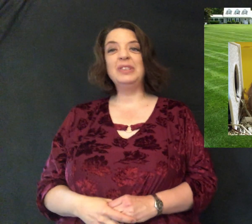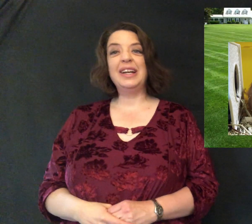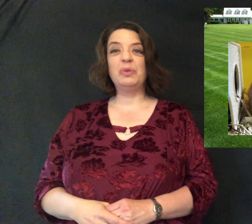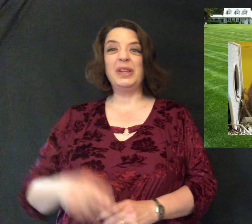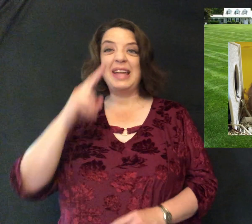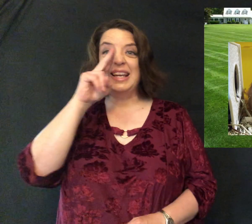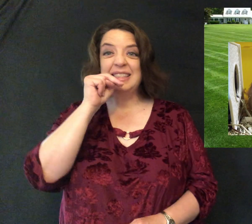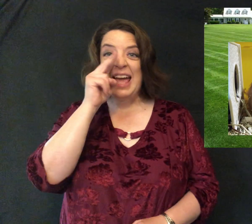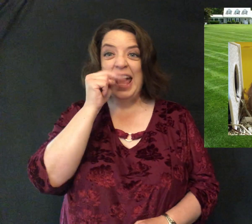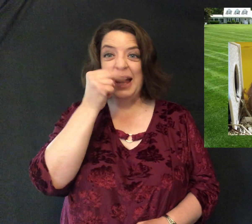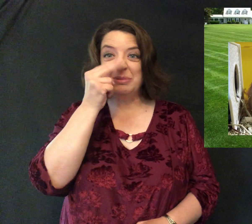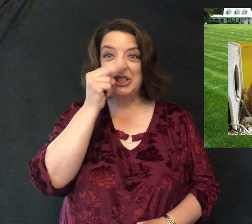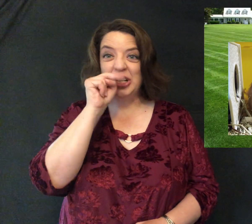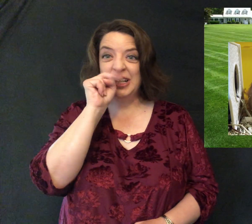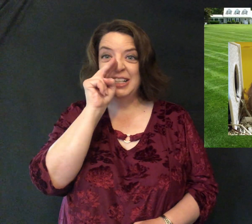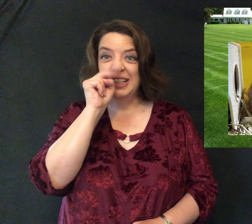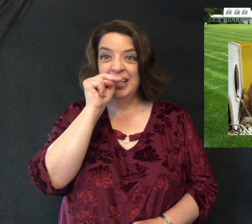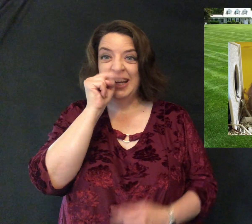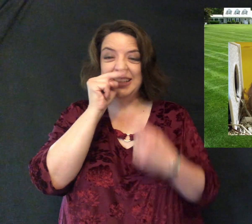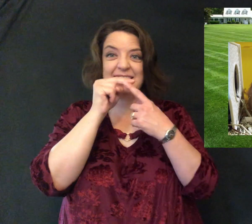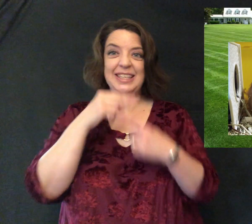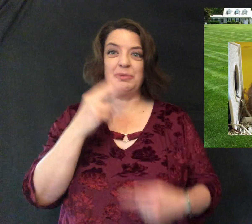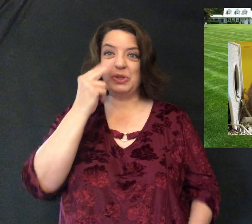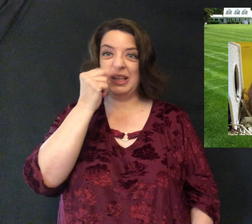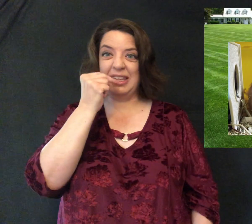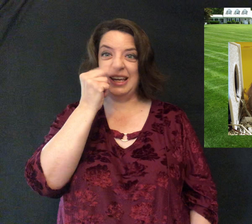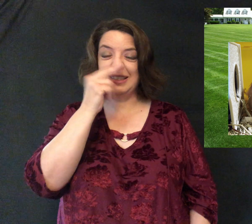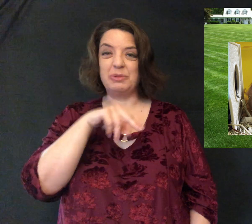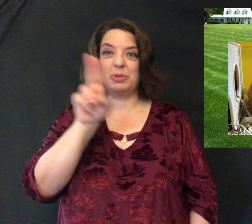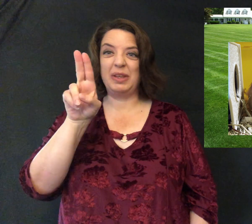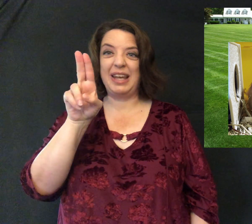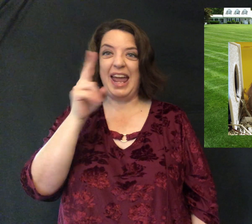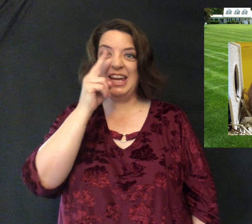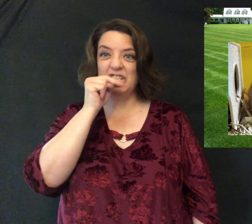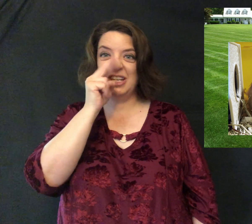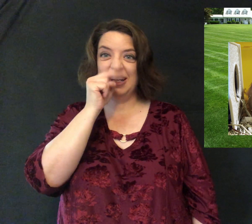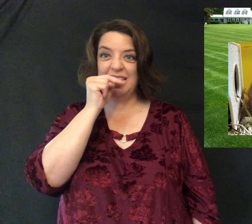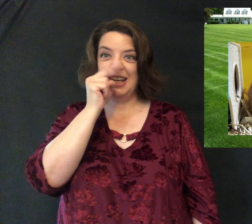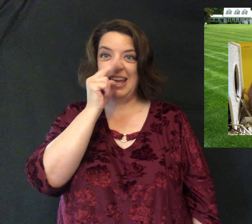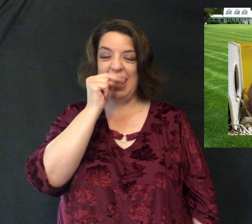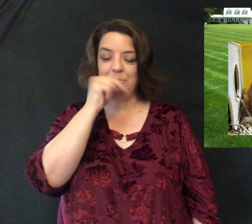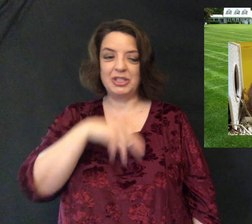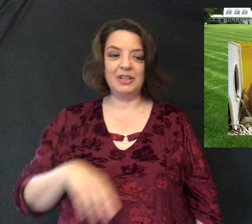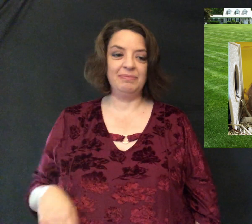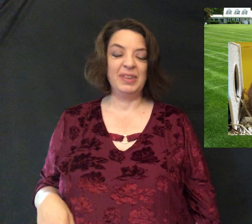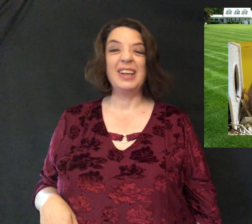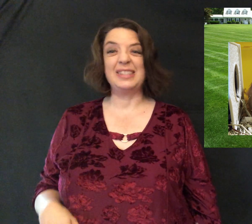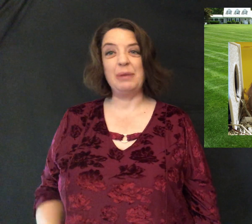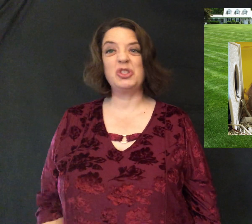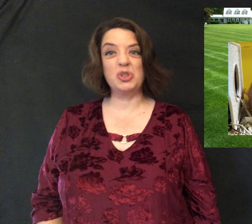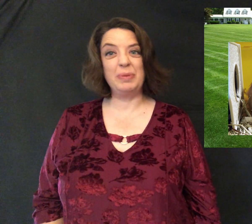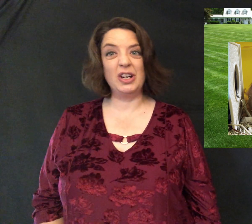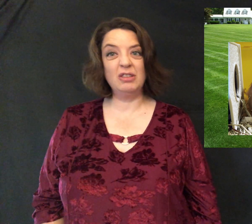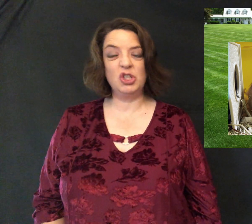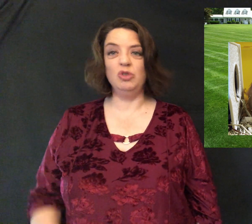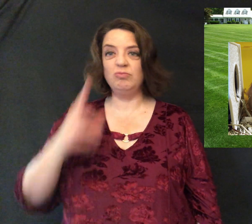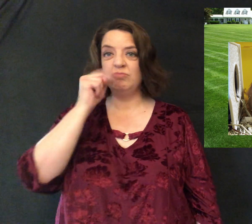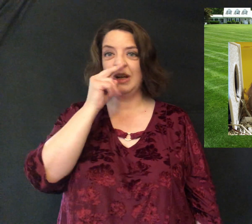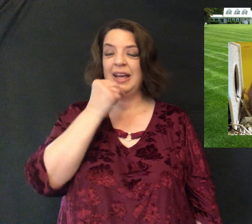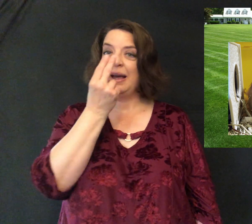related with that is hamster. It's the same sort of thing except it's with an H, hamster, because hamsters are bigger too.